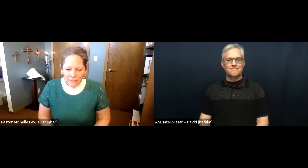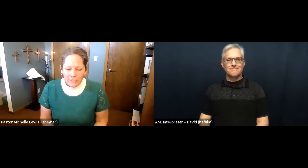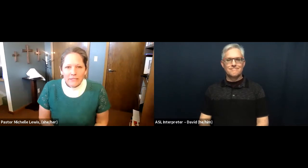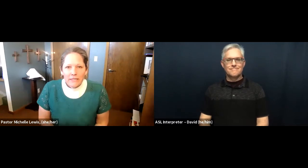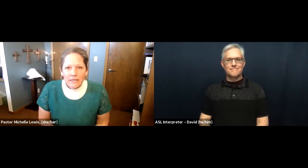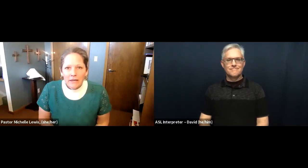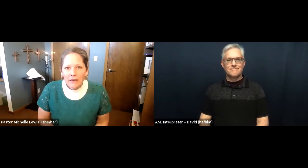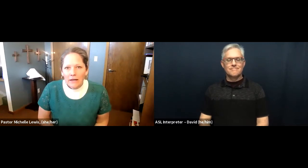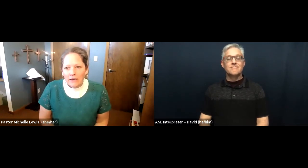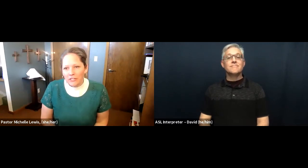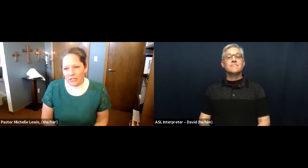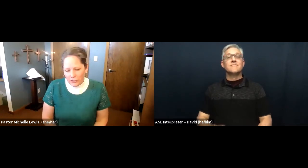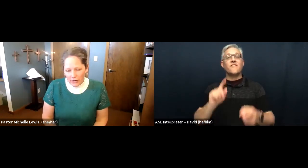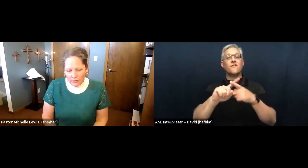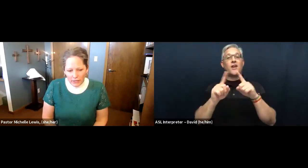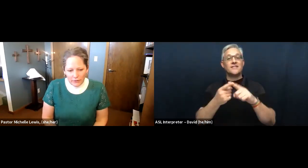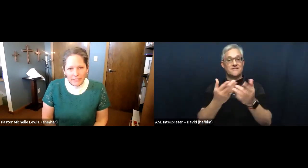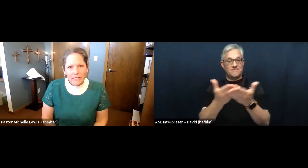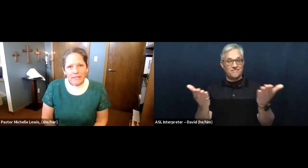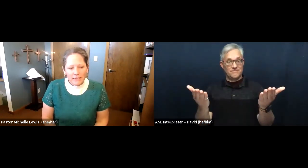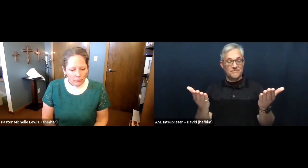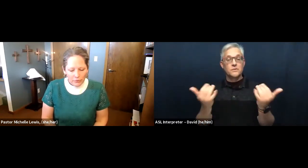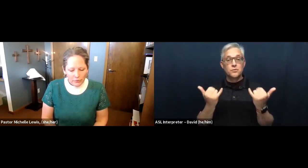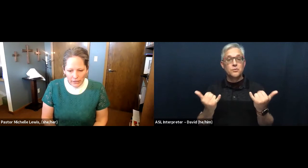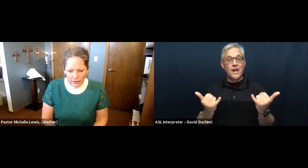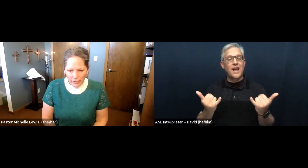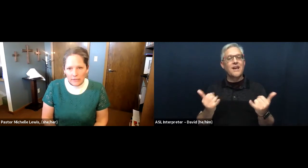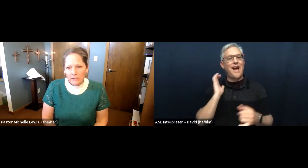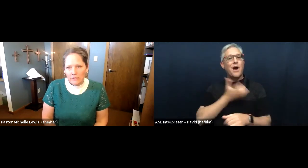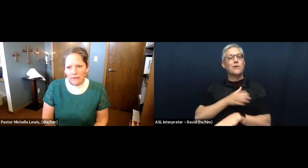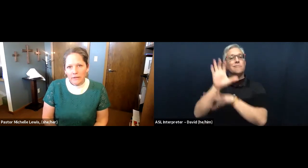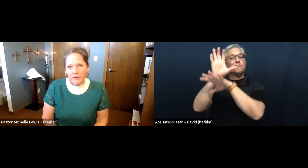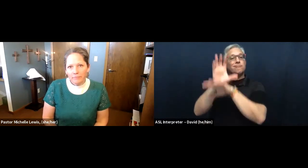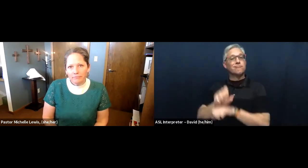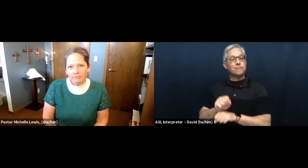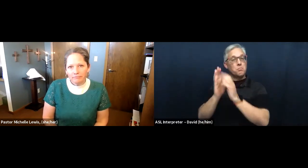Friends, today I changed out our sending prayer.